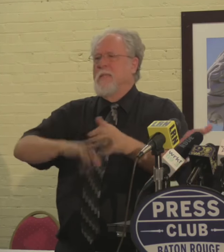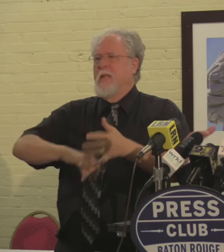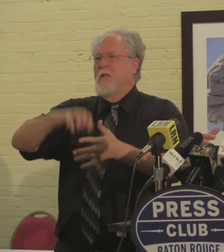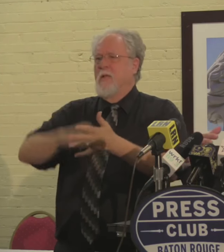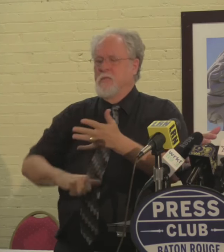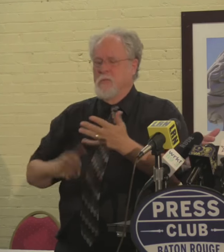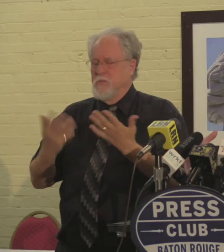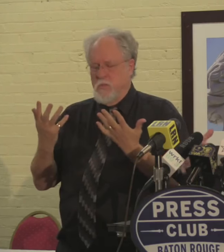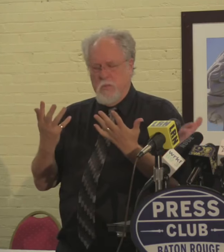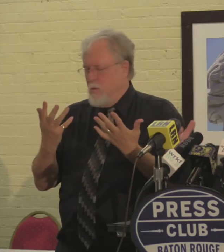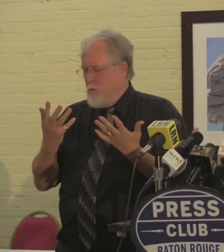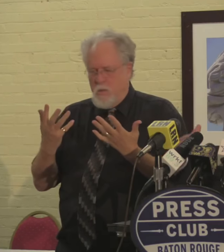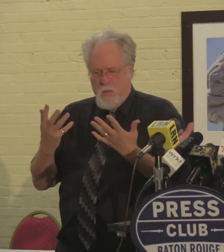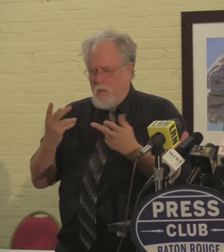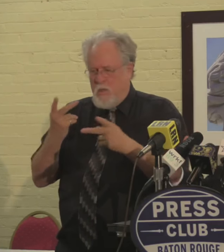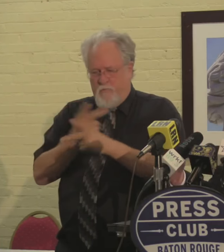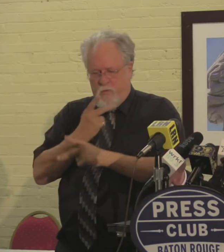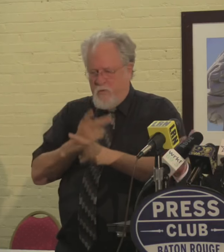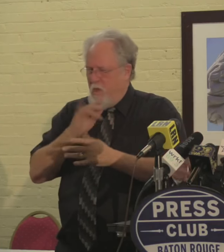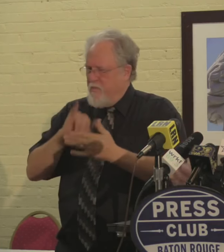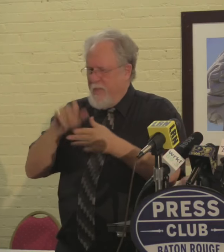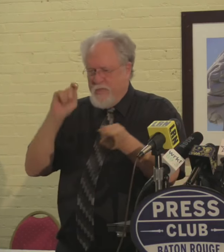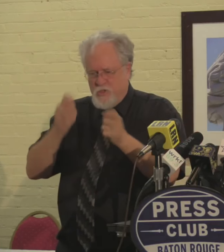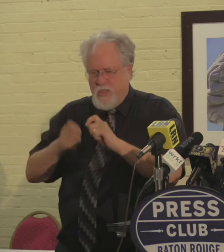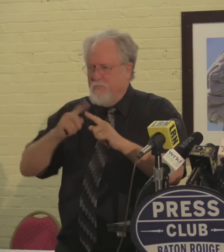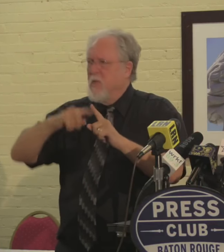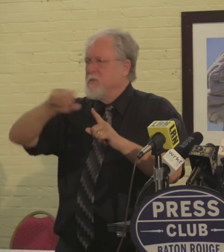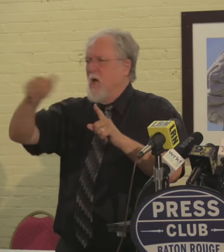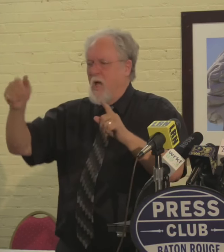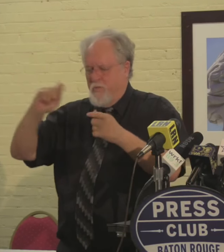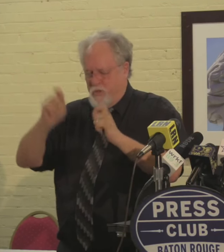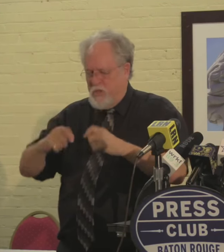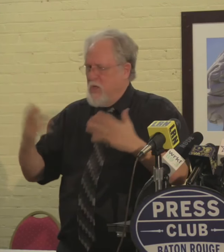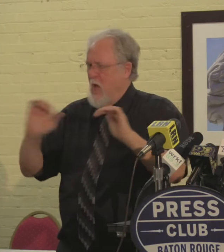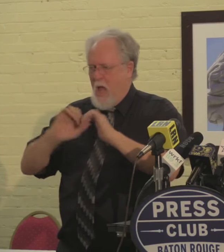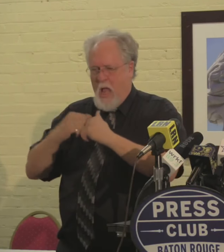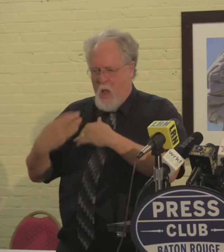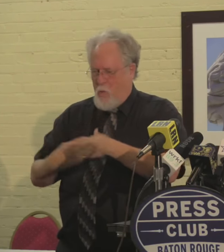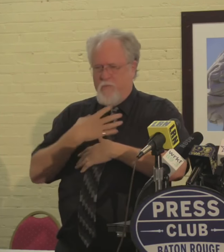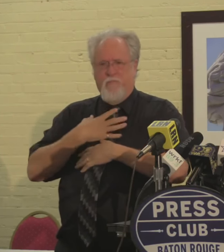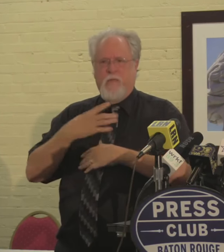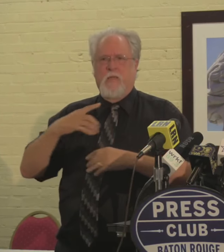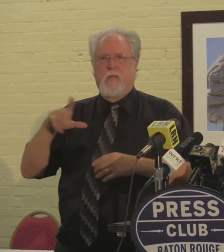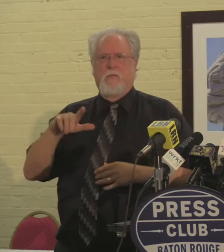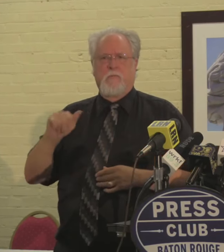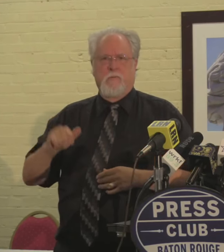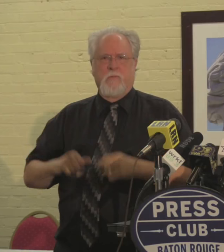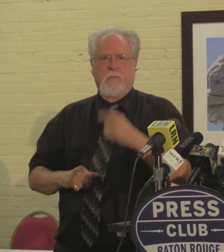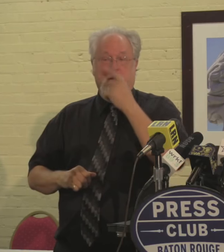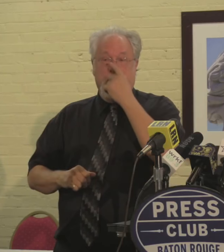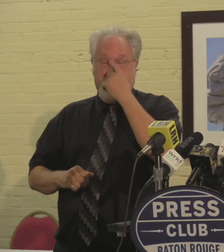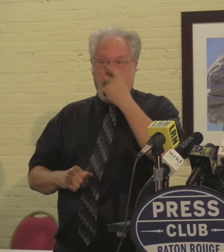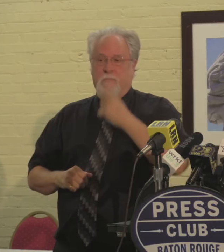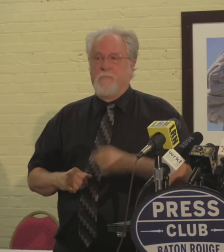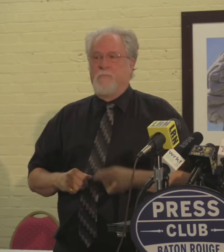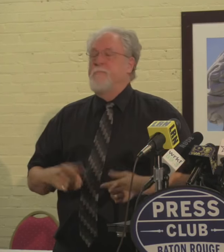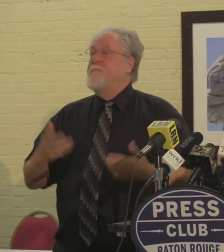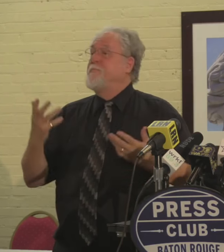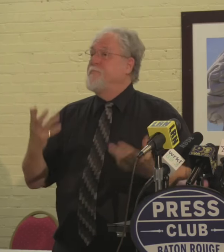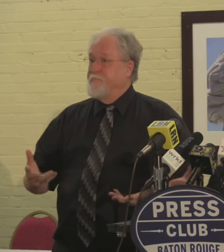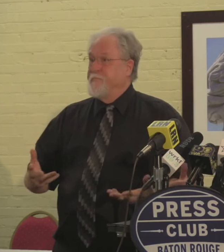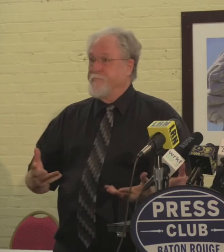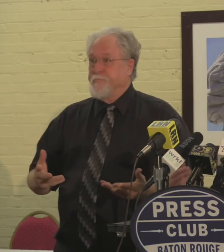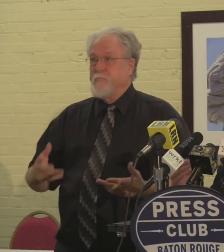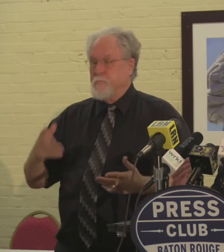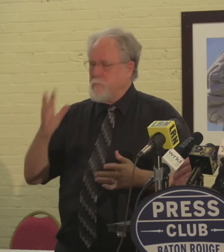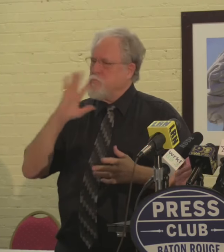have to figure out those changes plus a host of other changes and what they will do to the state of Louisiana. So we'll be